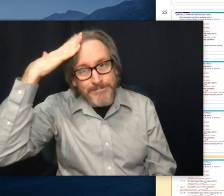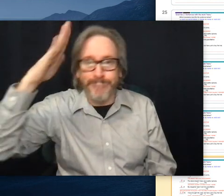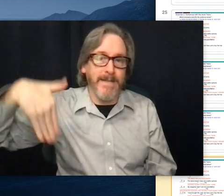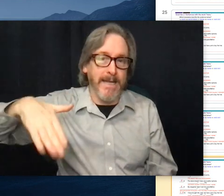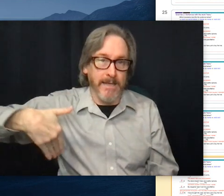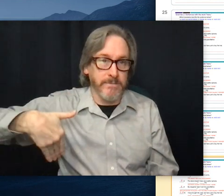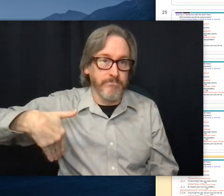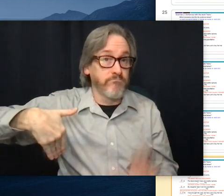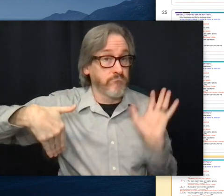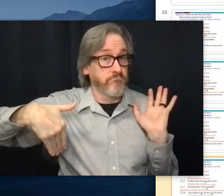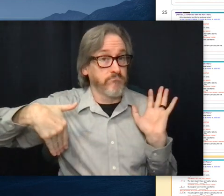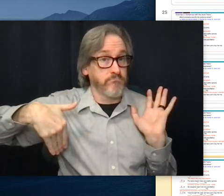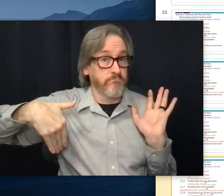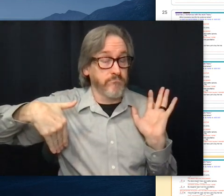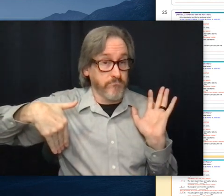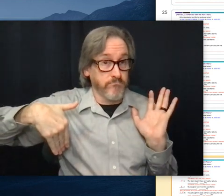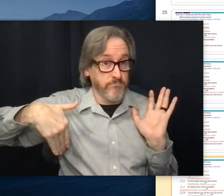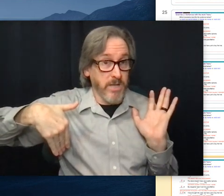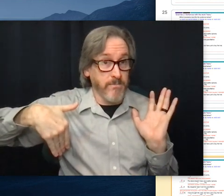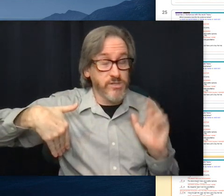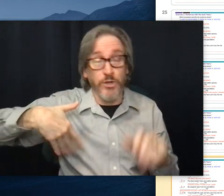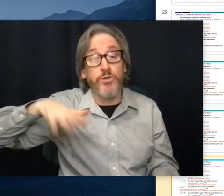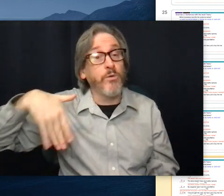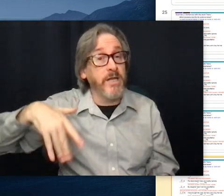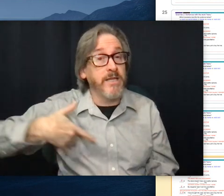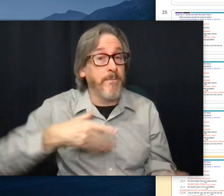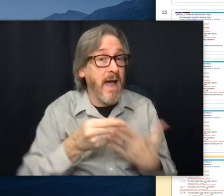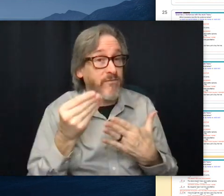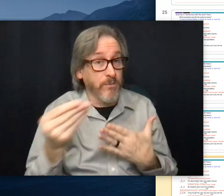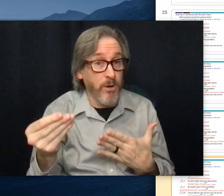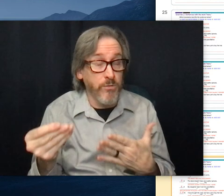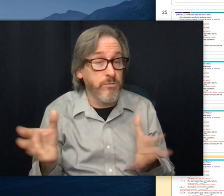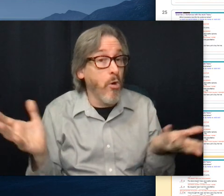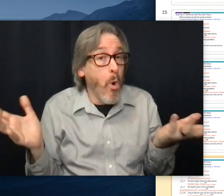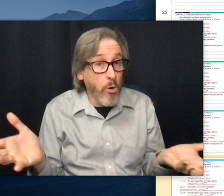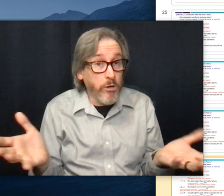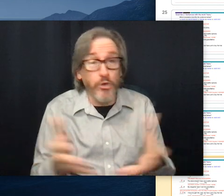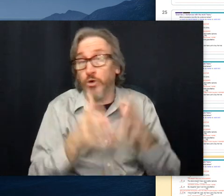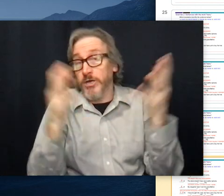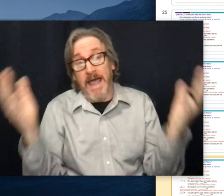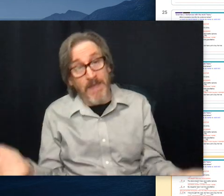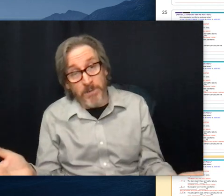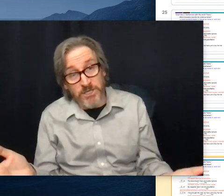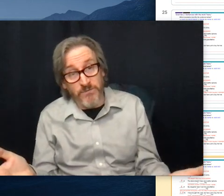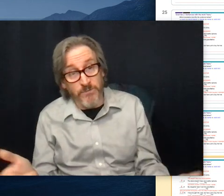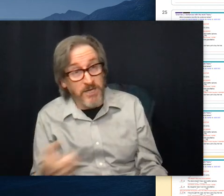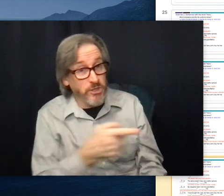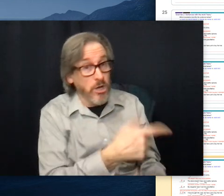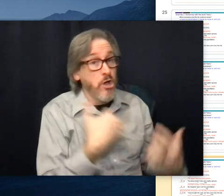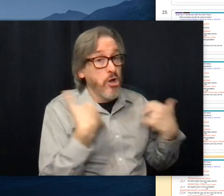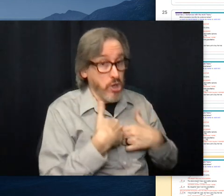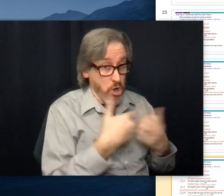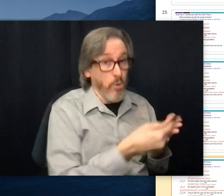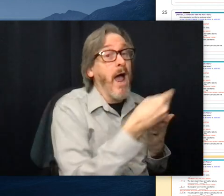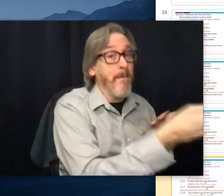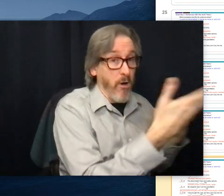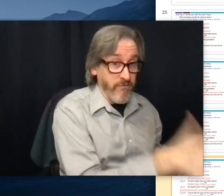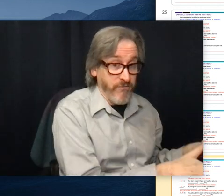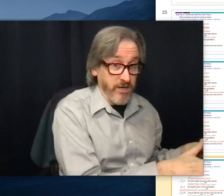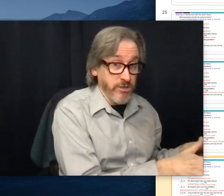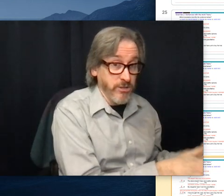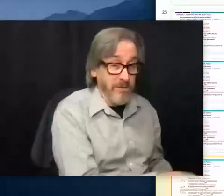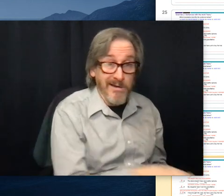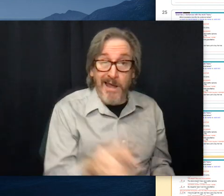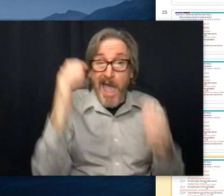hat, not yet. Okay, so you don't need the by for both, or you could add that much information. Coat, I